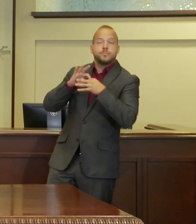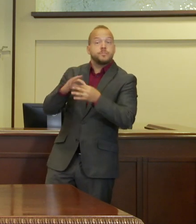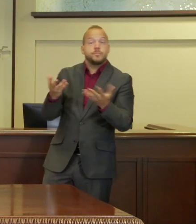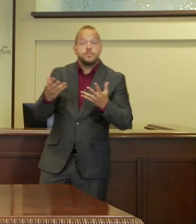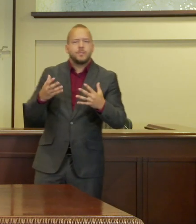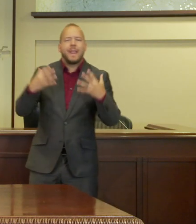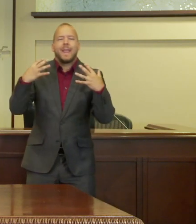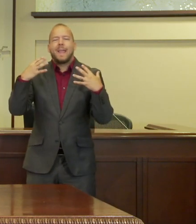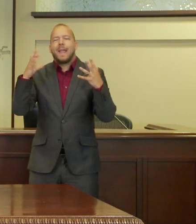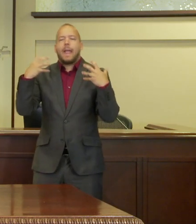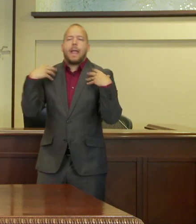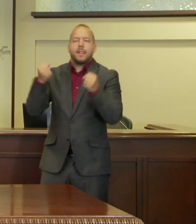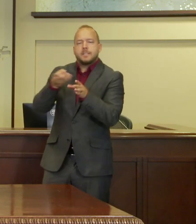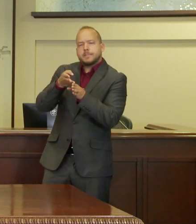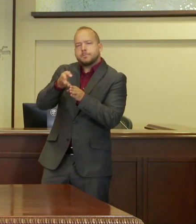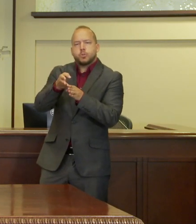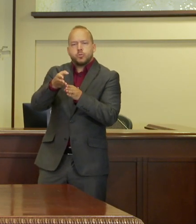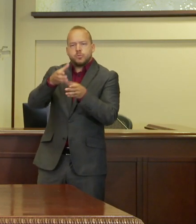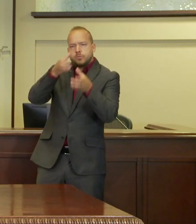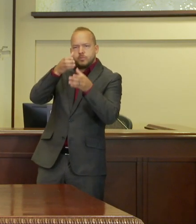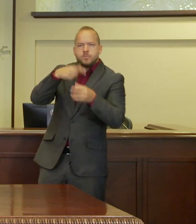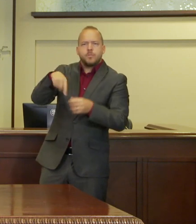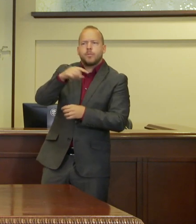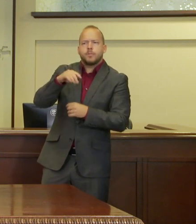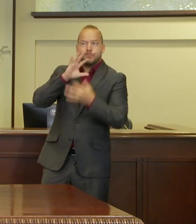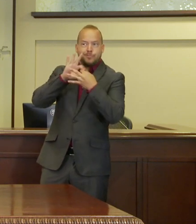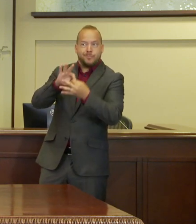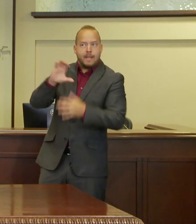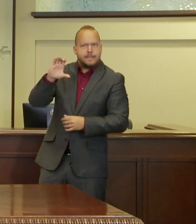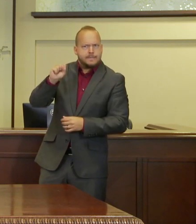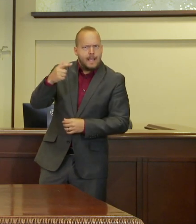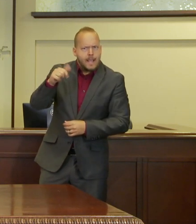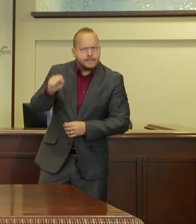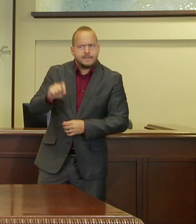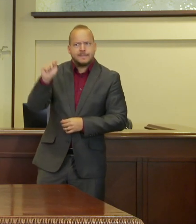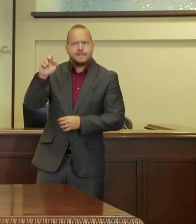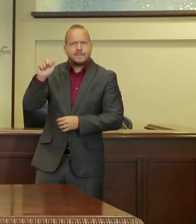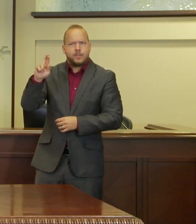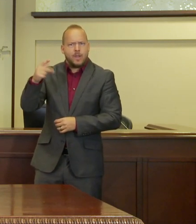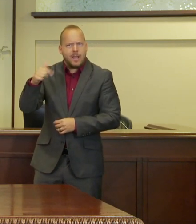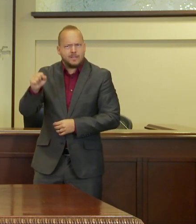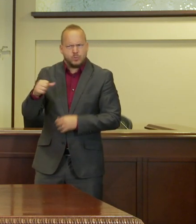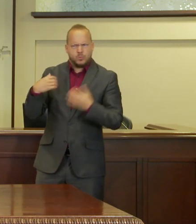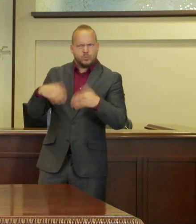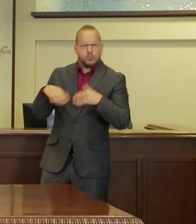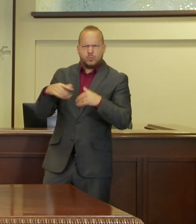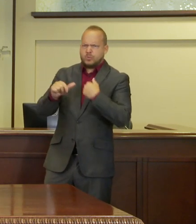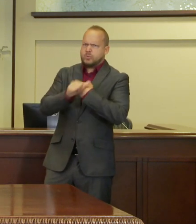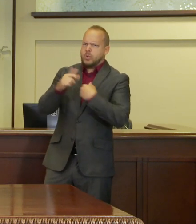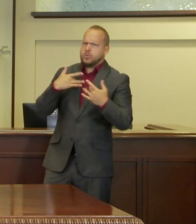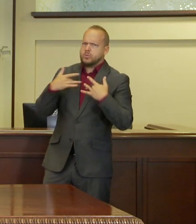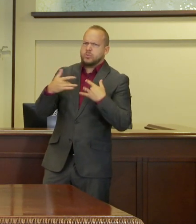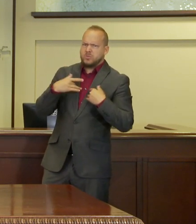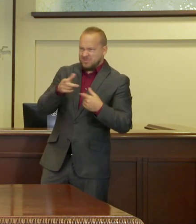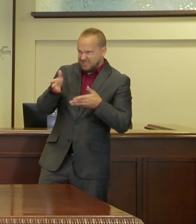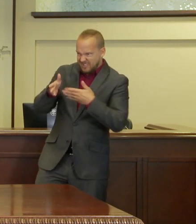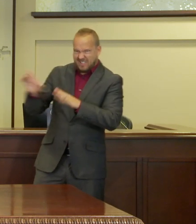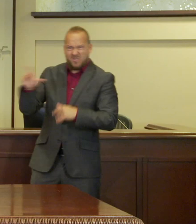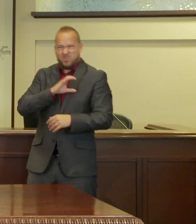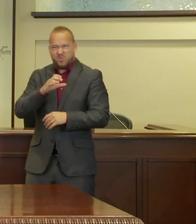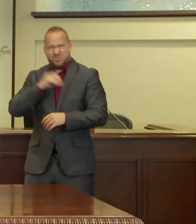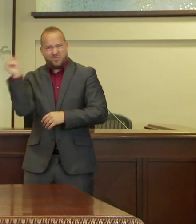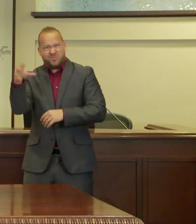the country about the use of CS gas. Will you allow the Bureau to continue to use it on protesters? I think I already answered that